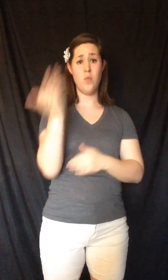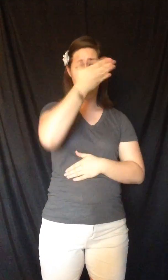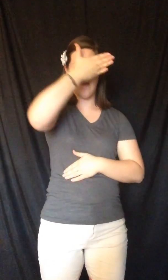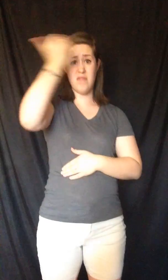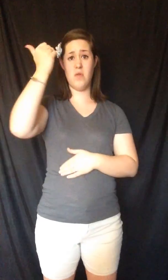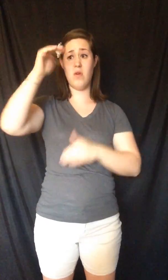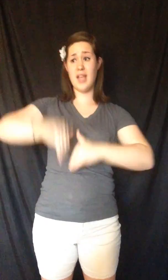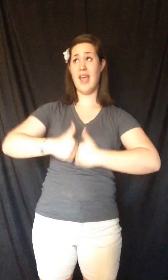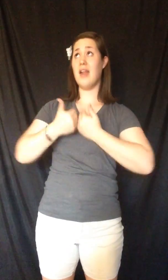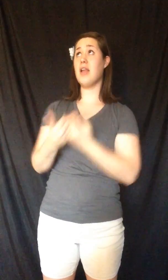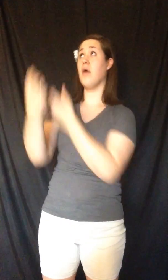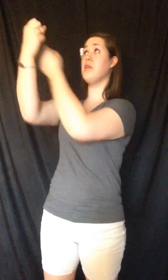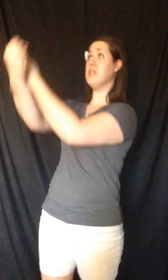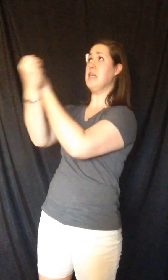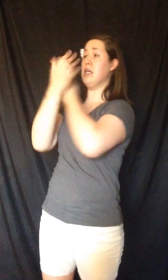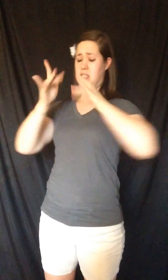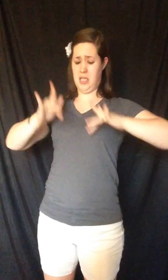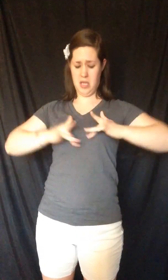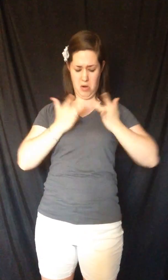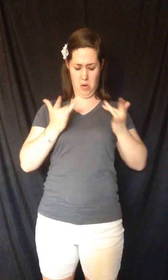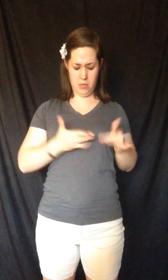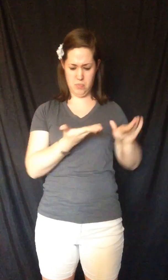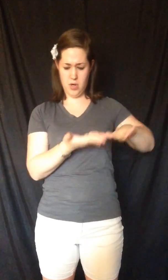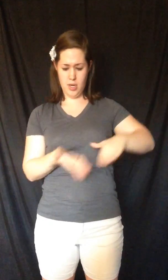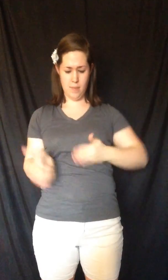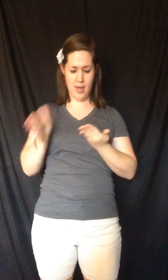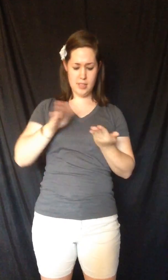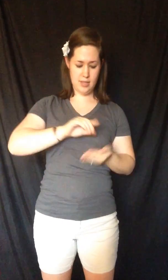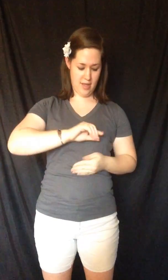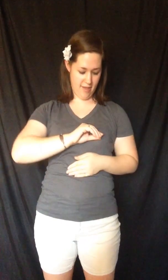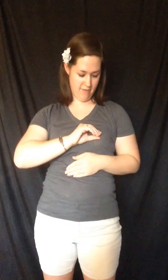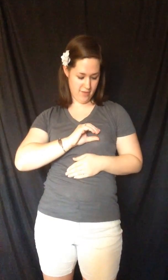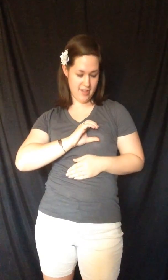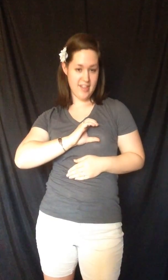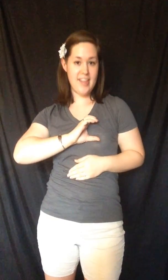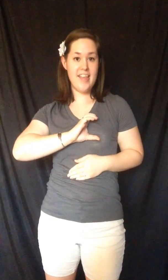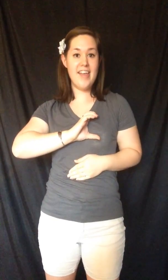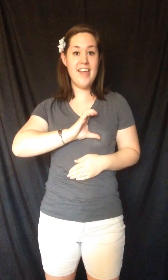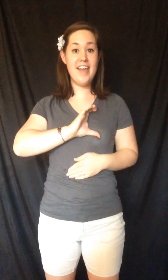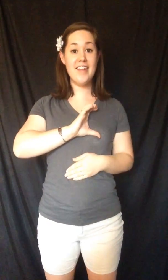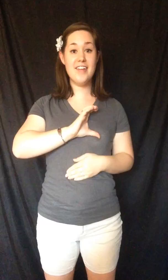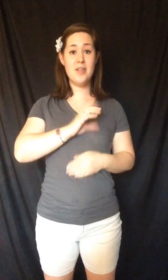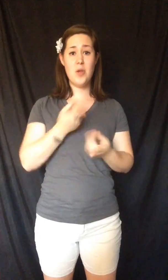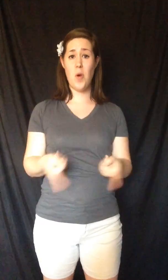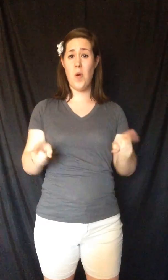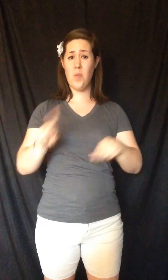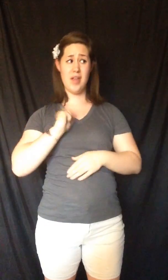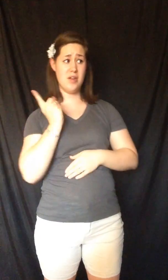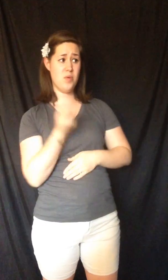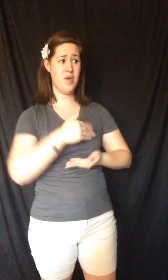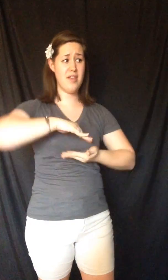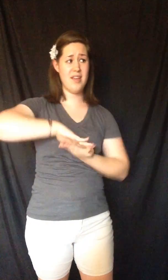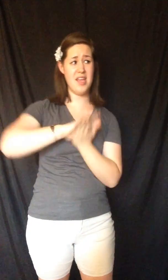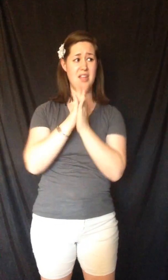want to forget how you take a dead heart and bring it back to life again. Oh, when did we get